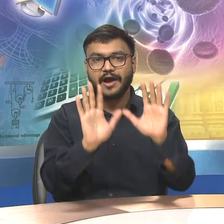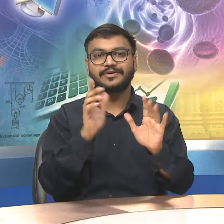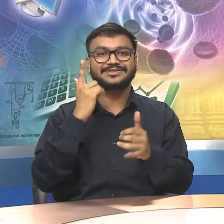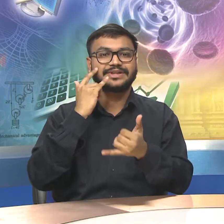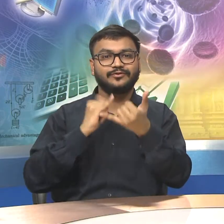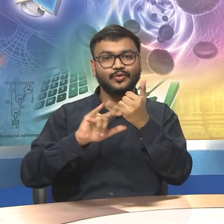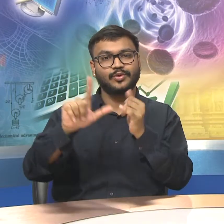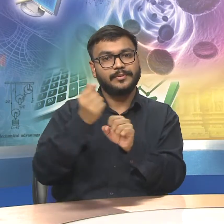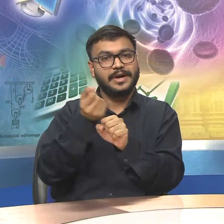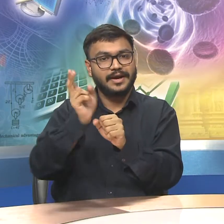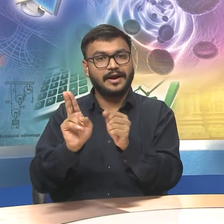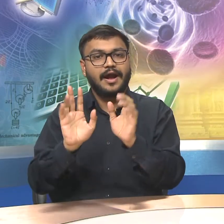These three